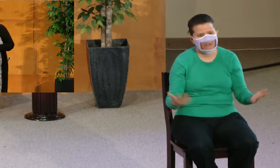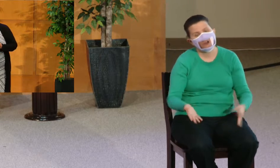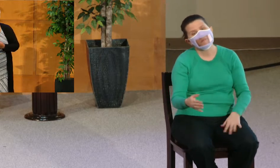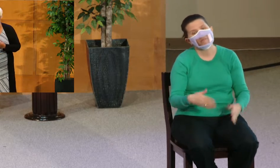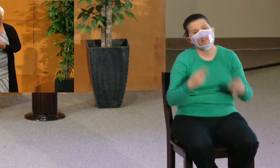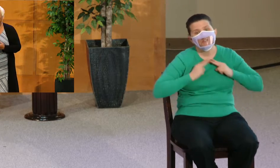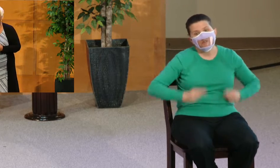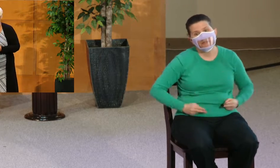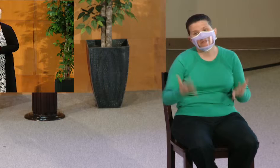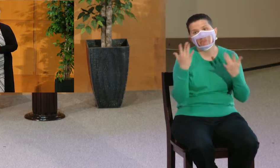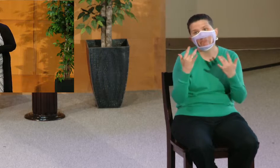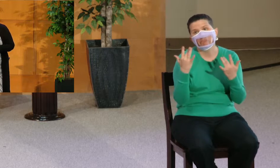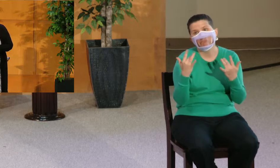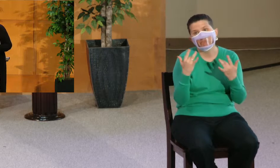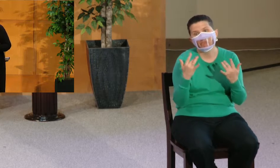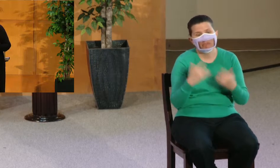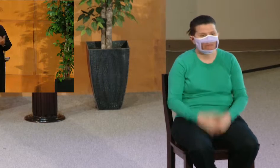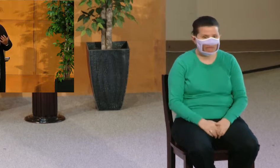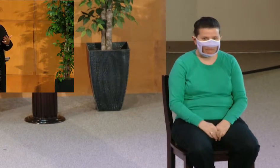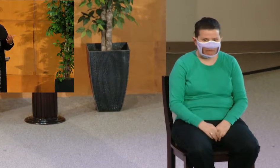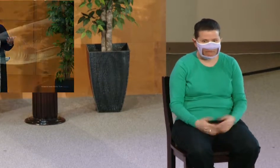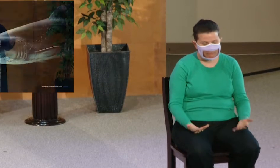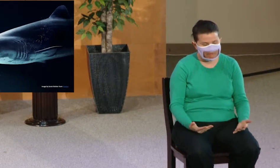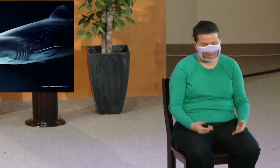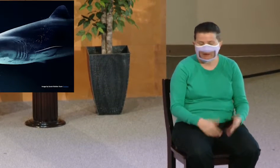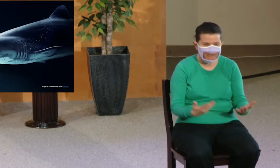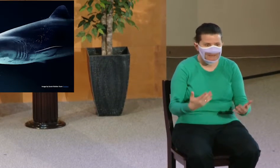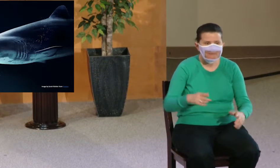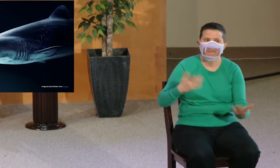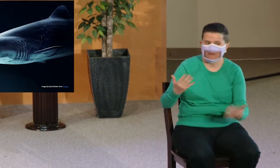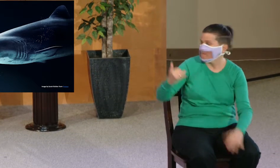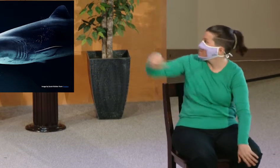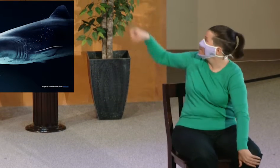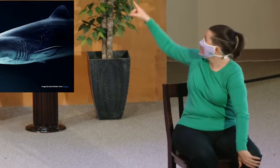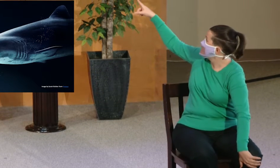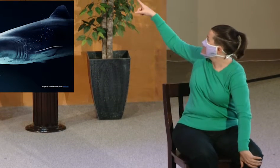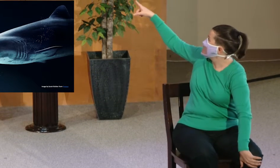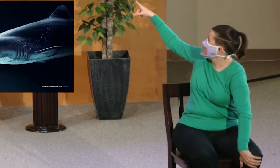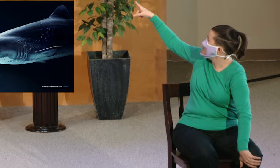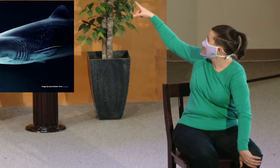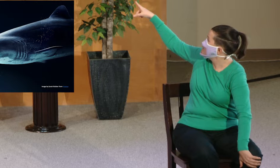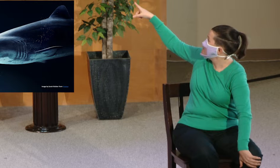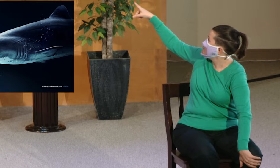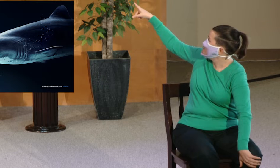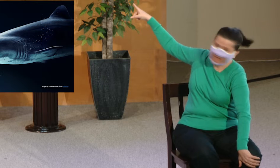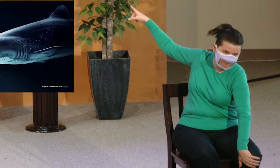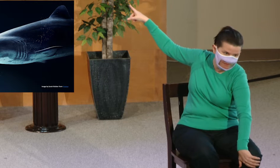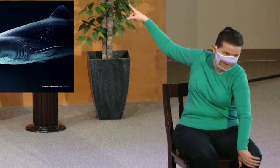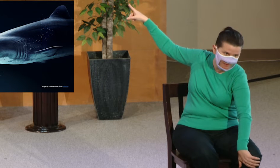You know, we look at this woman and we think, oh my gosh, so you think holding your breath in a yoga pose and putting your hand up is going to stop that